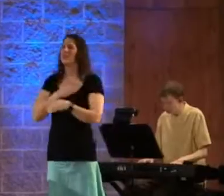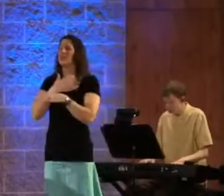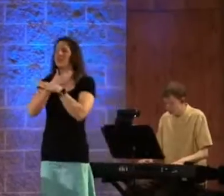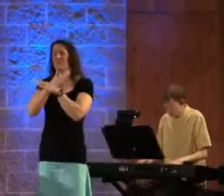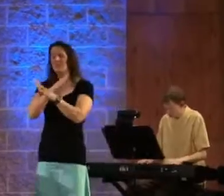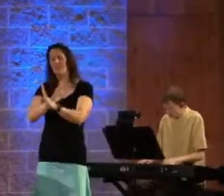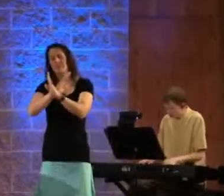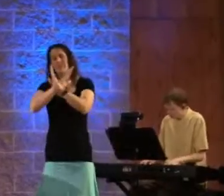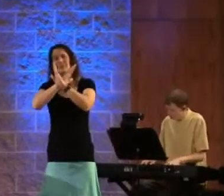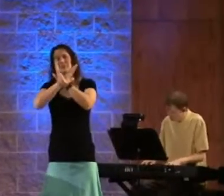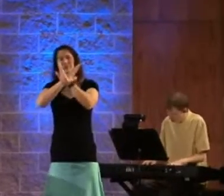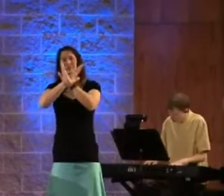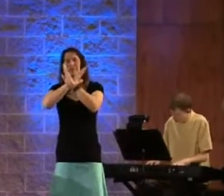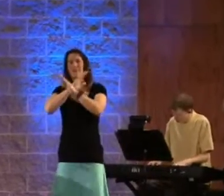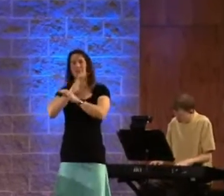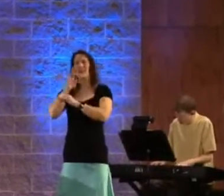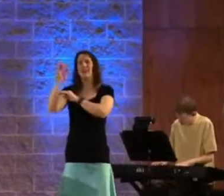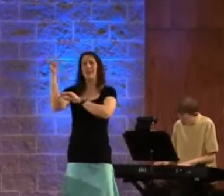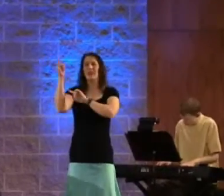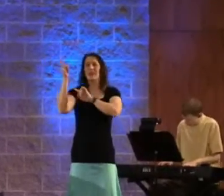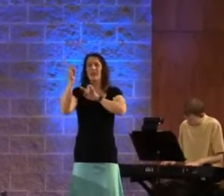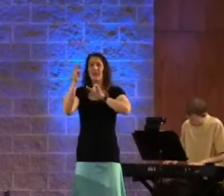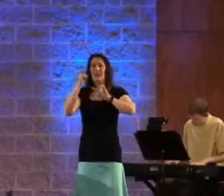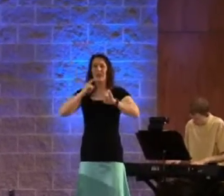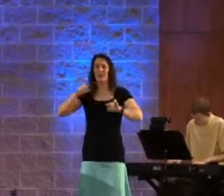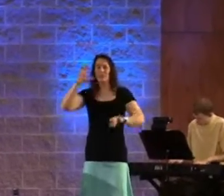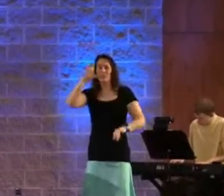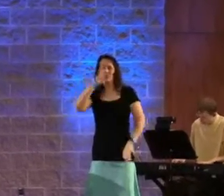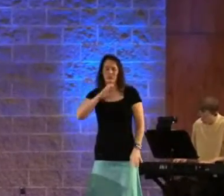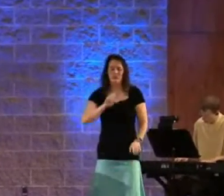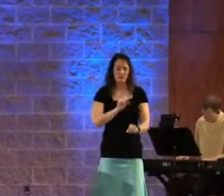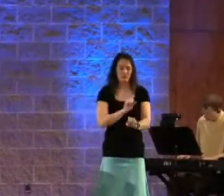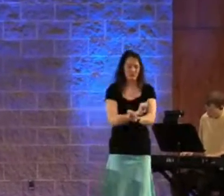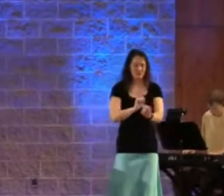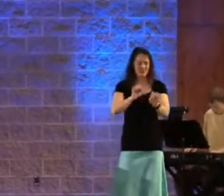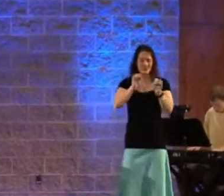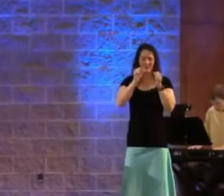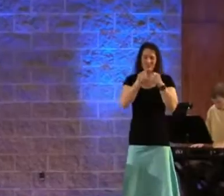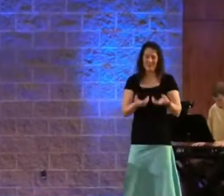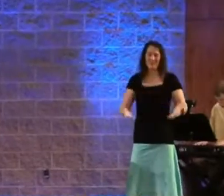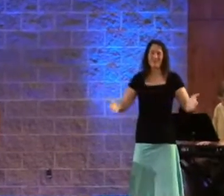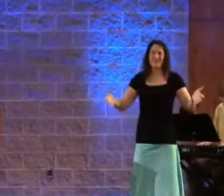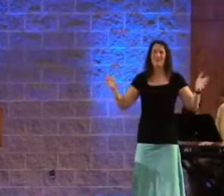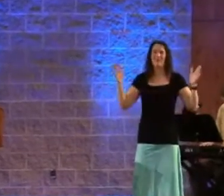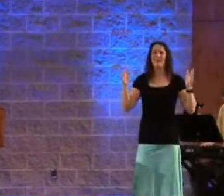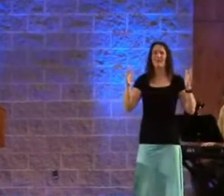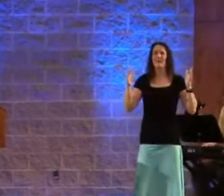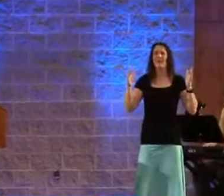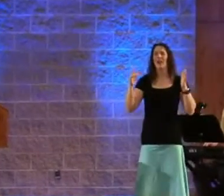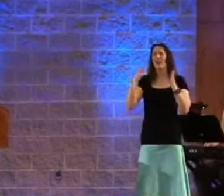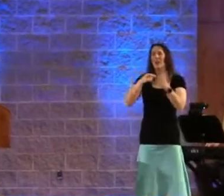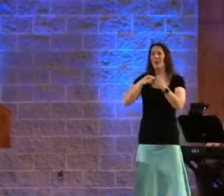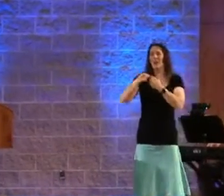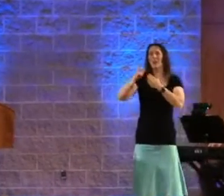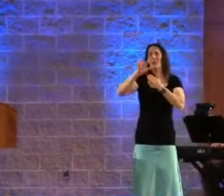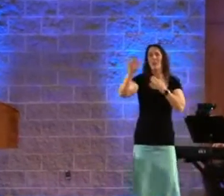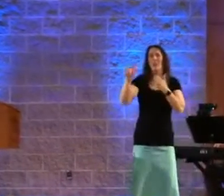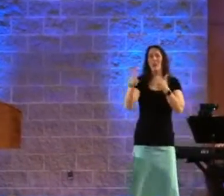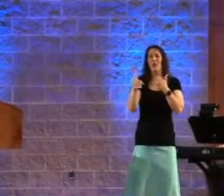to seek and save the lost. You paid it all upon